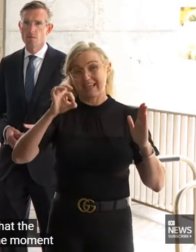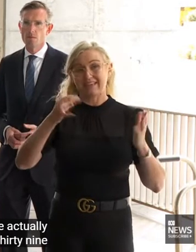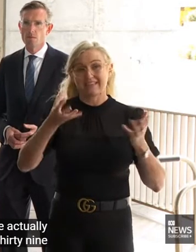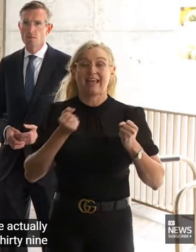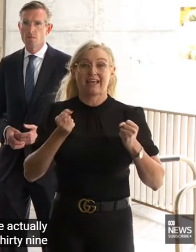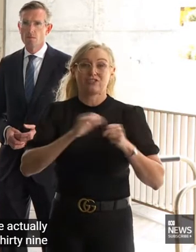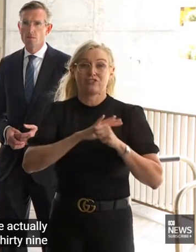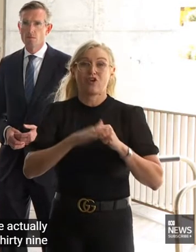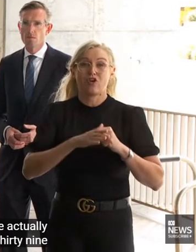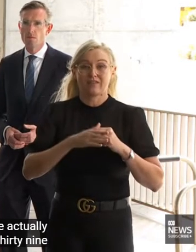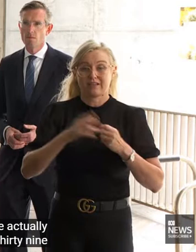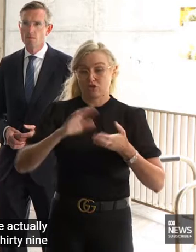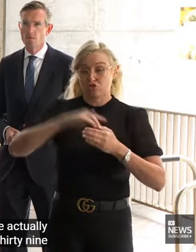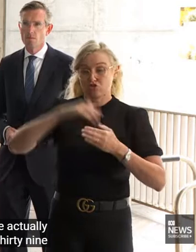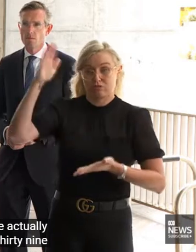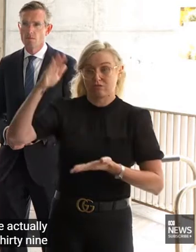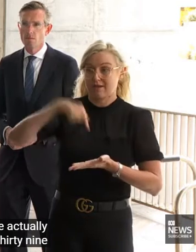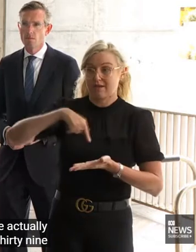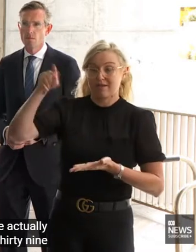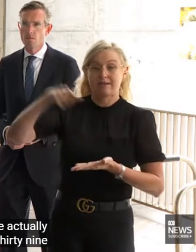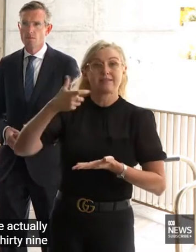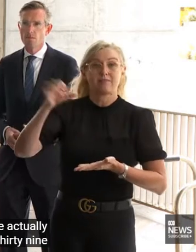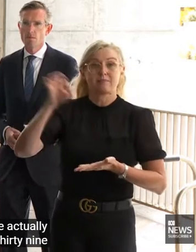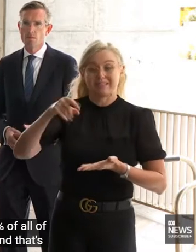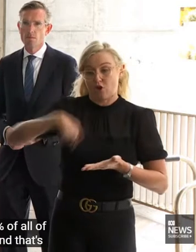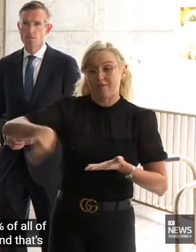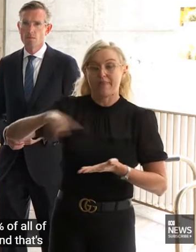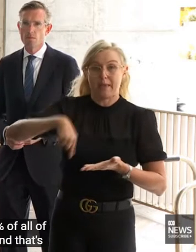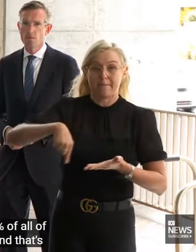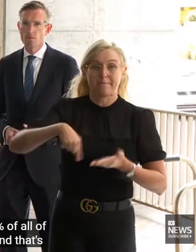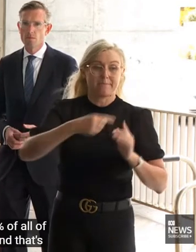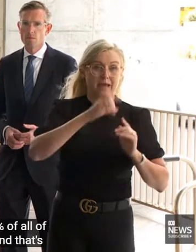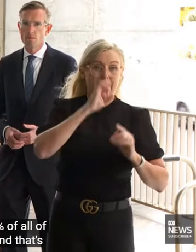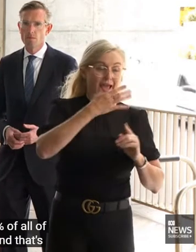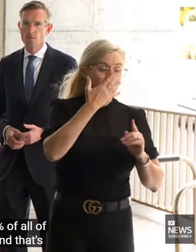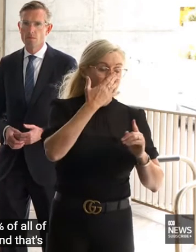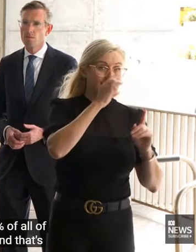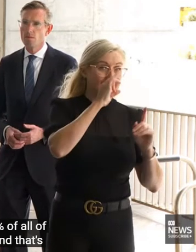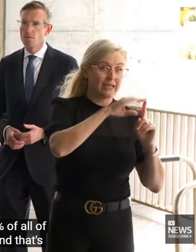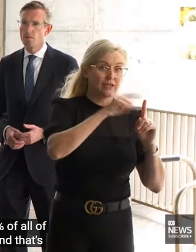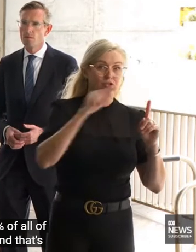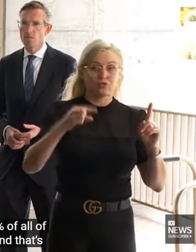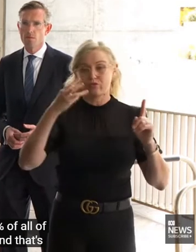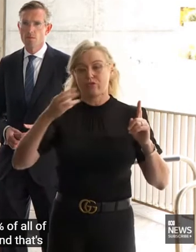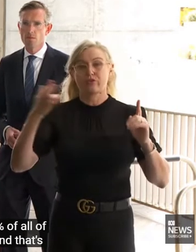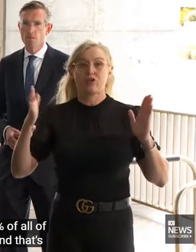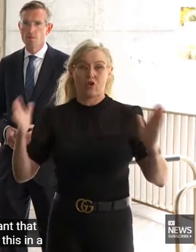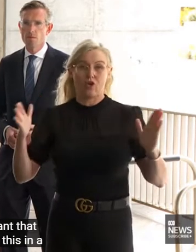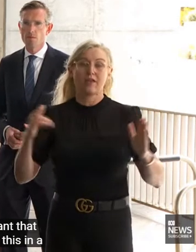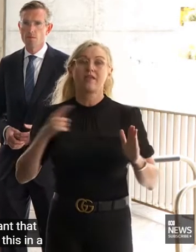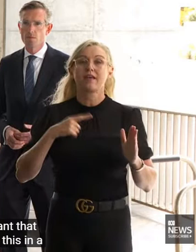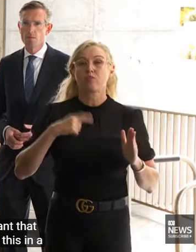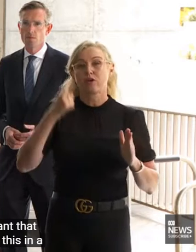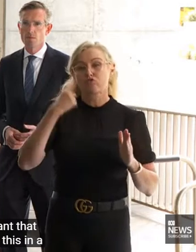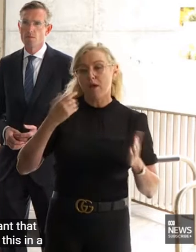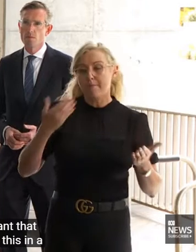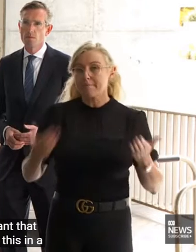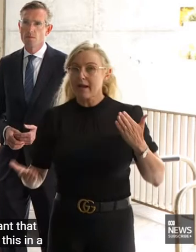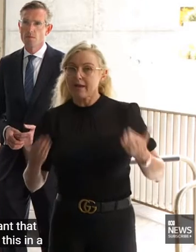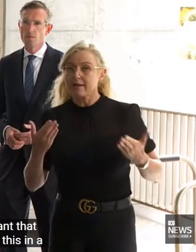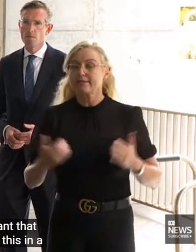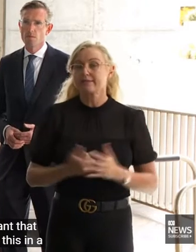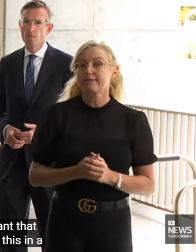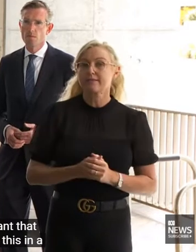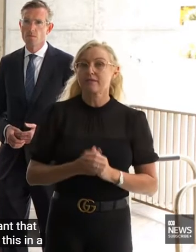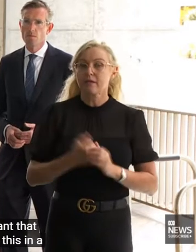positive cases. And that's why it is so important that whilst we try and do this in a balanced way, and we try and take incremental steps in terms of